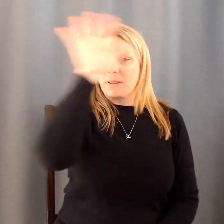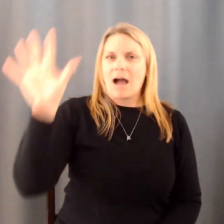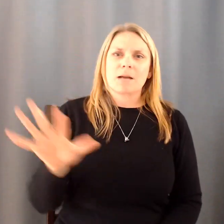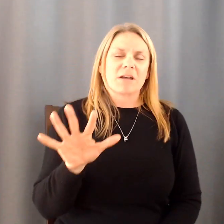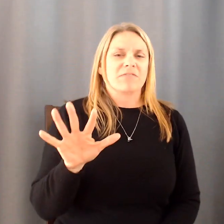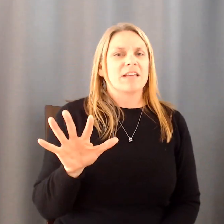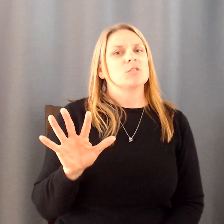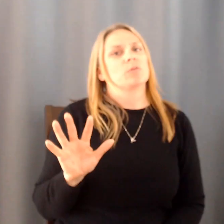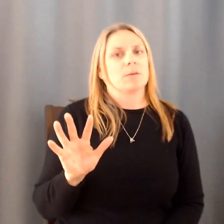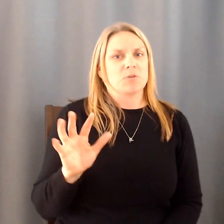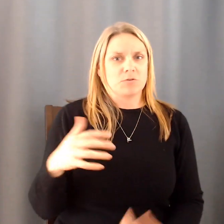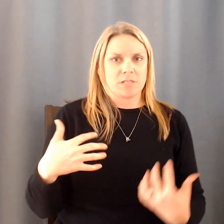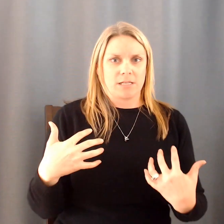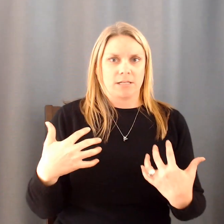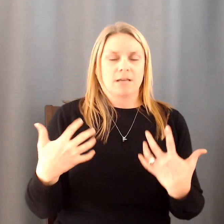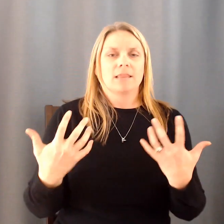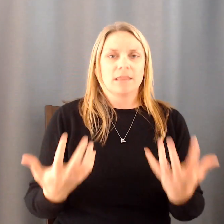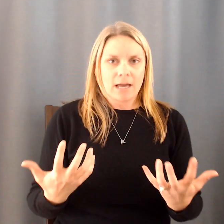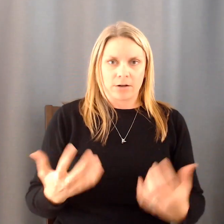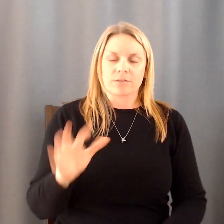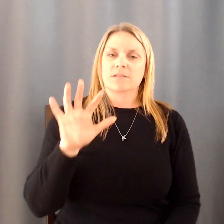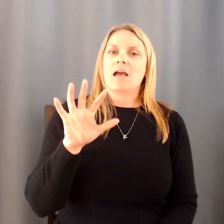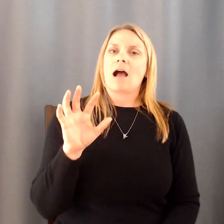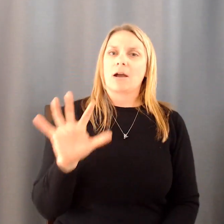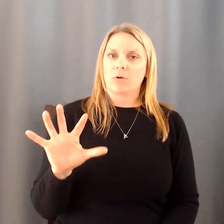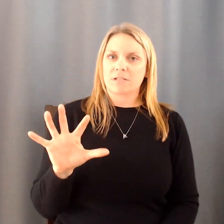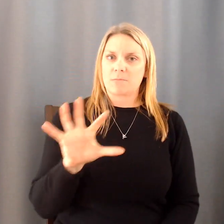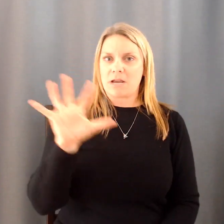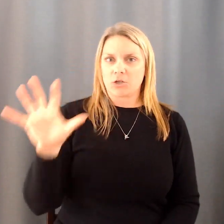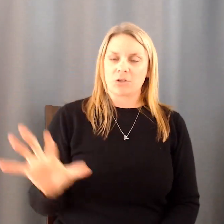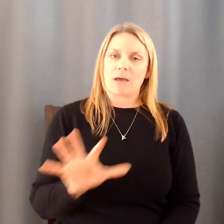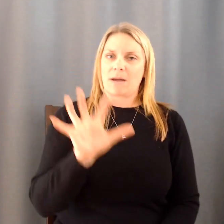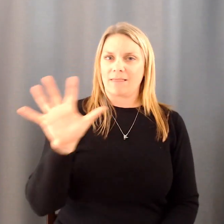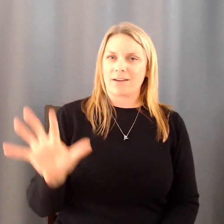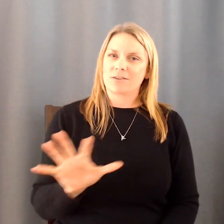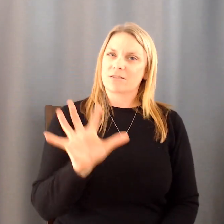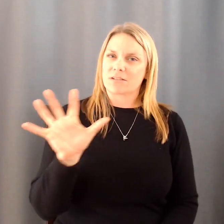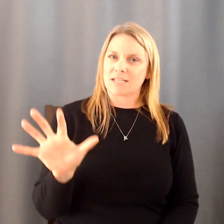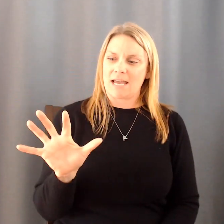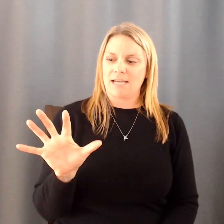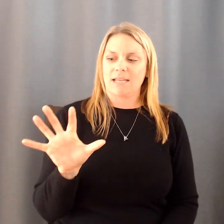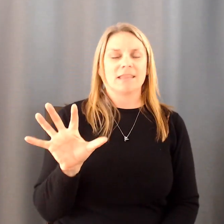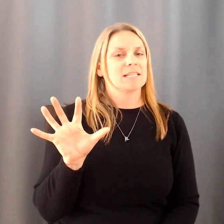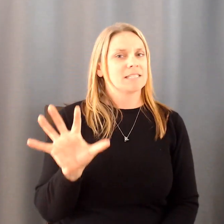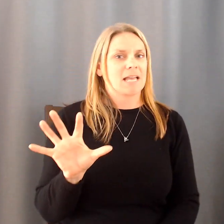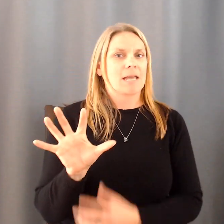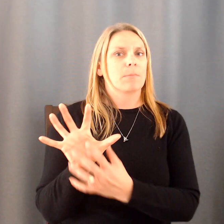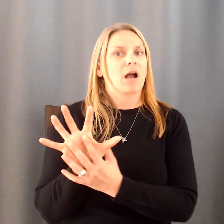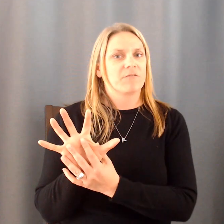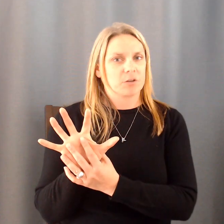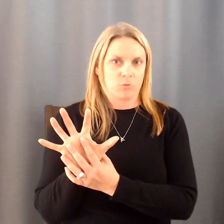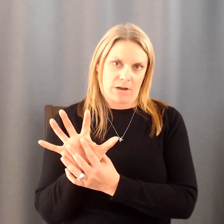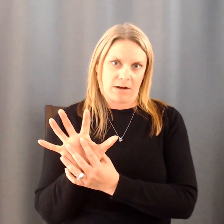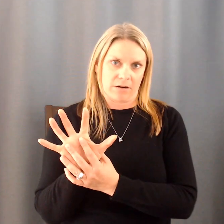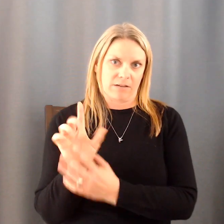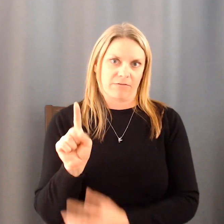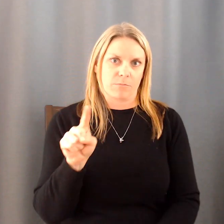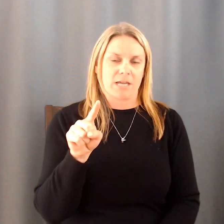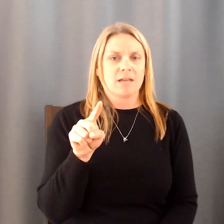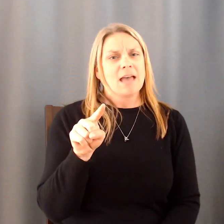my face when I'm using letters. I want to make sure that my letters are staying in the same comfortable area for me. But